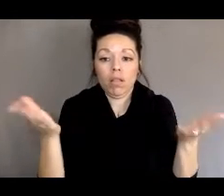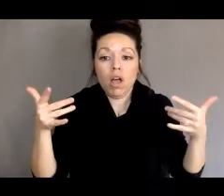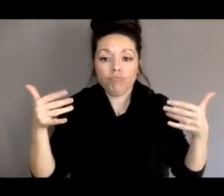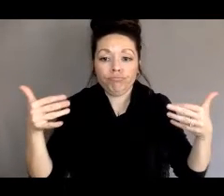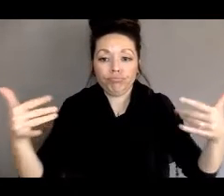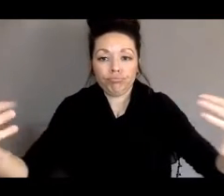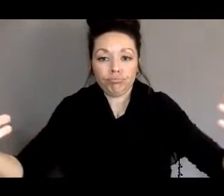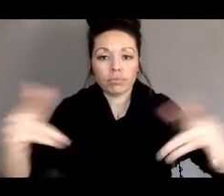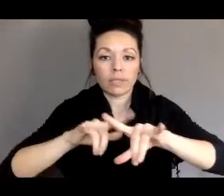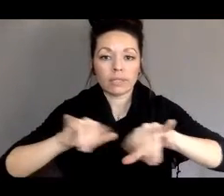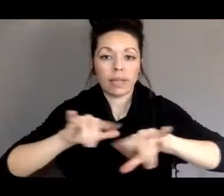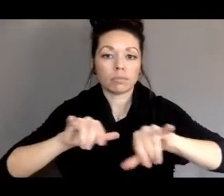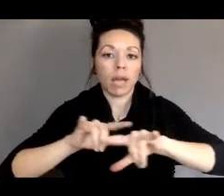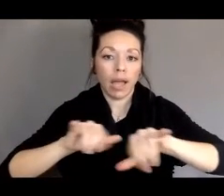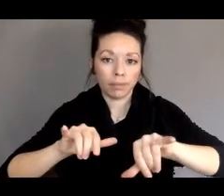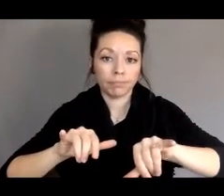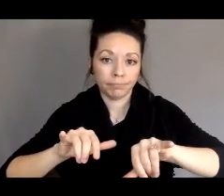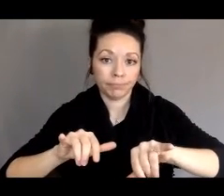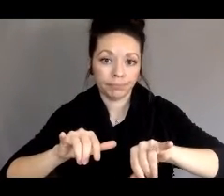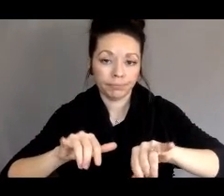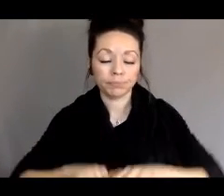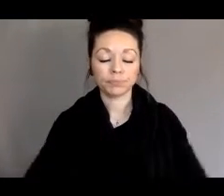process at the same time.